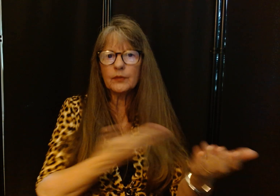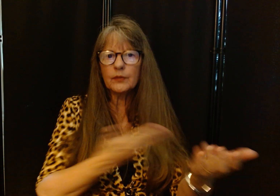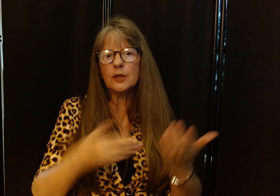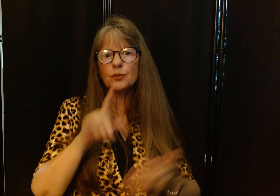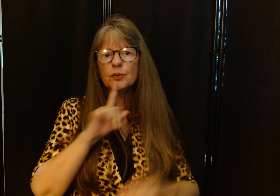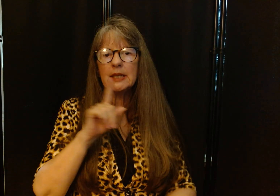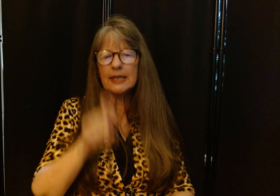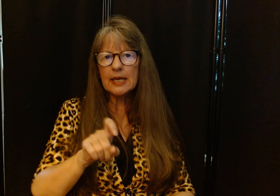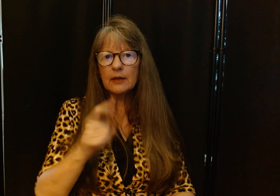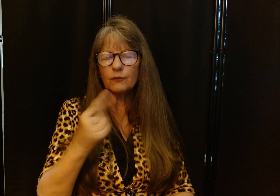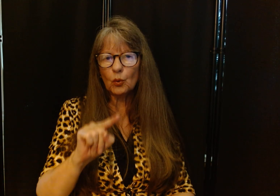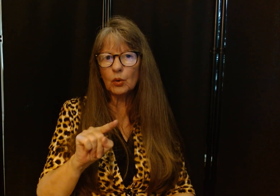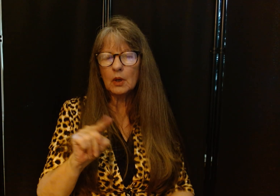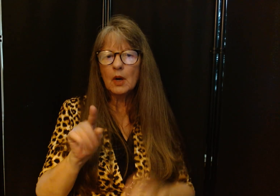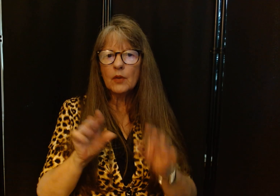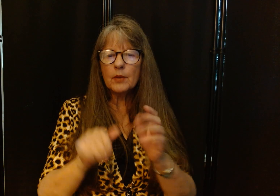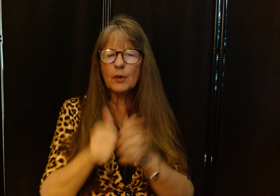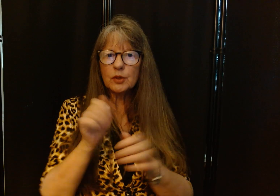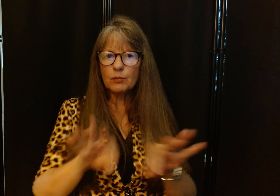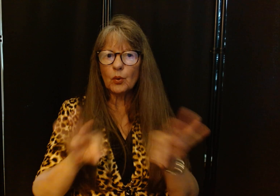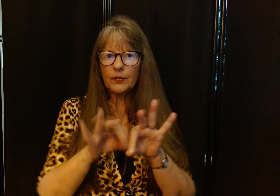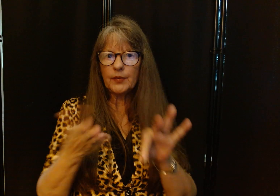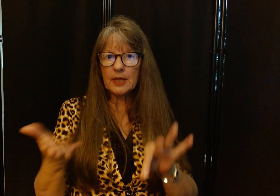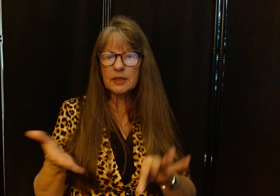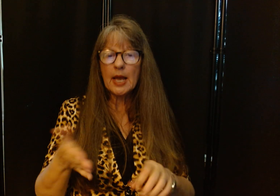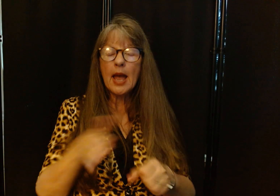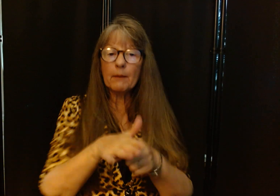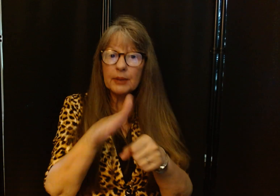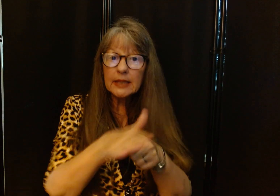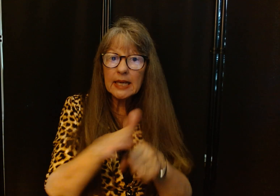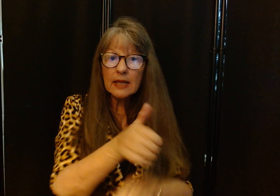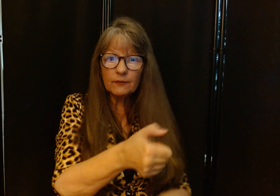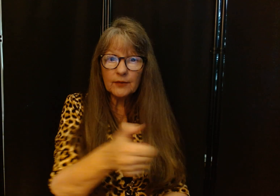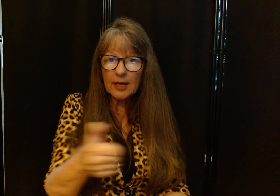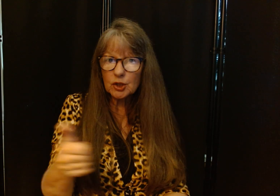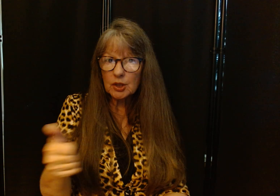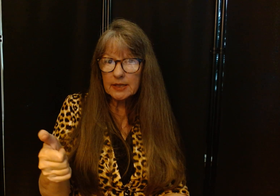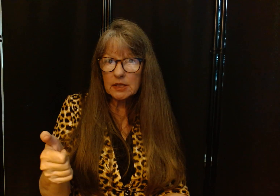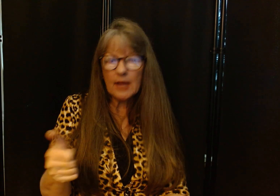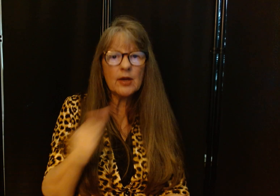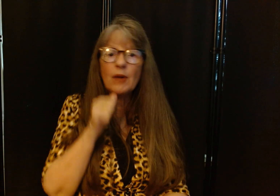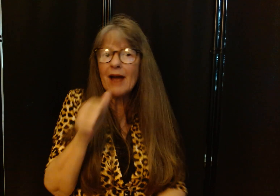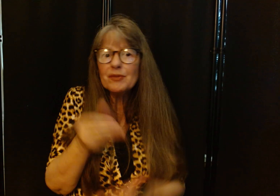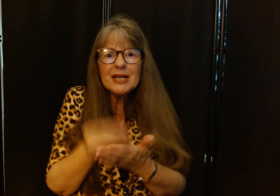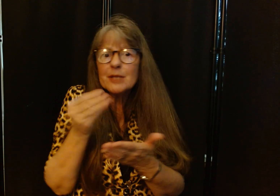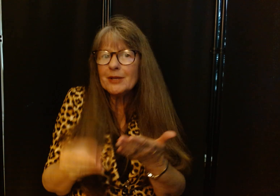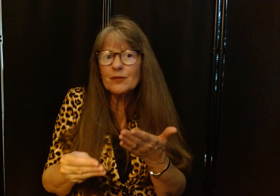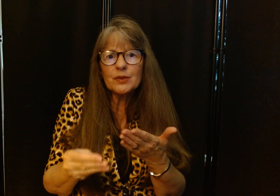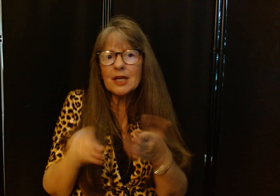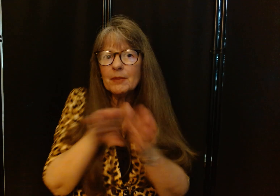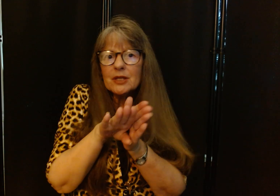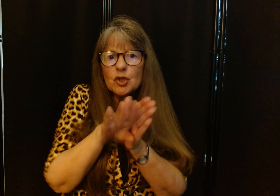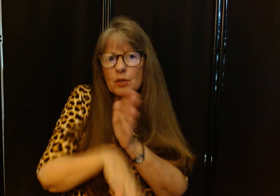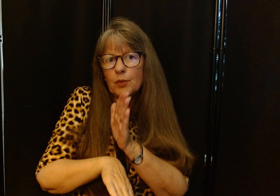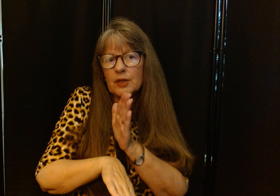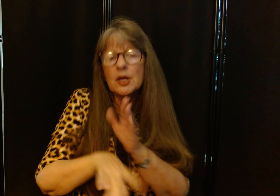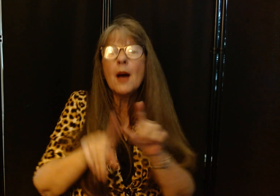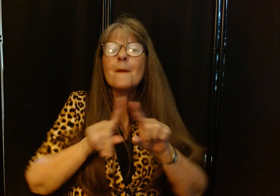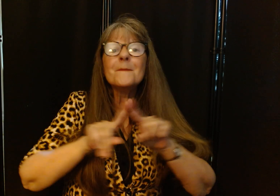is really needed for the most important things. And plenty of flashlights, and they don't have to be expensive ones, they could be the cheap ones, but